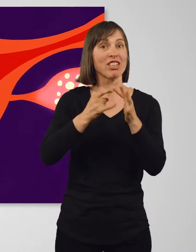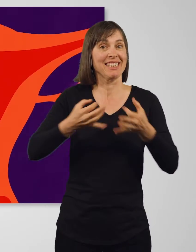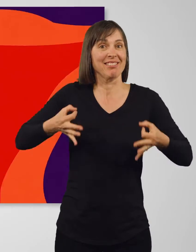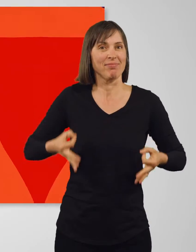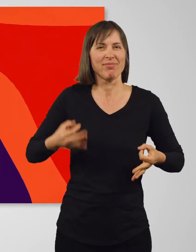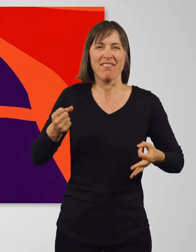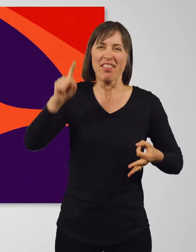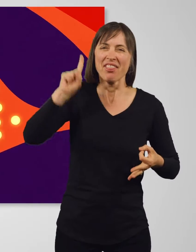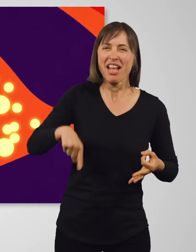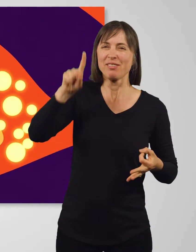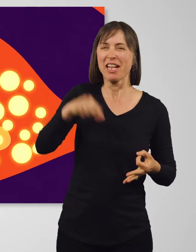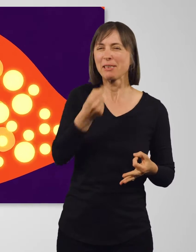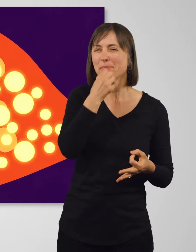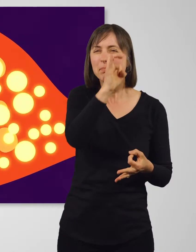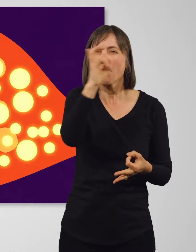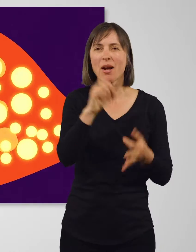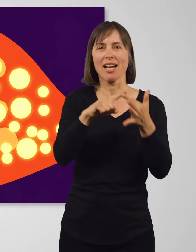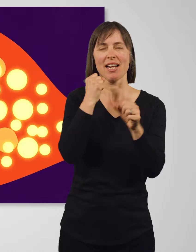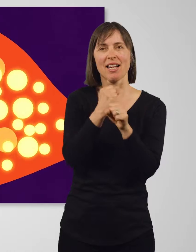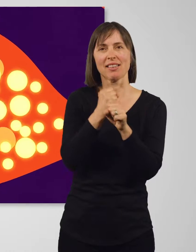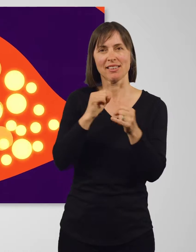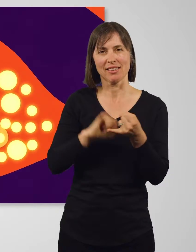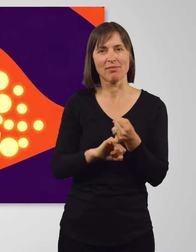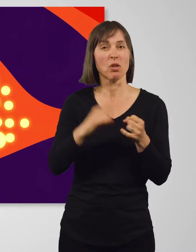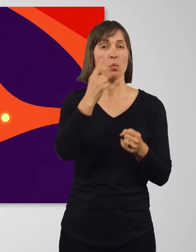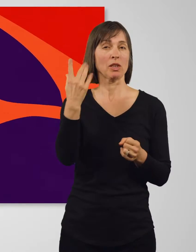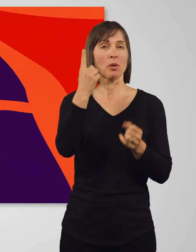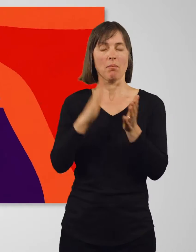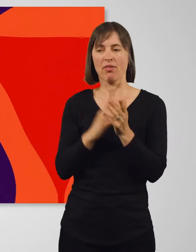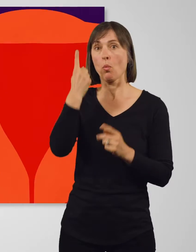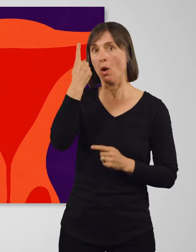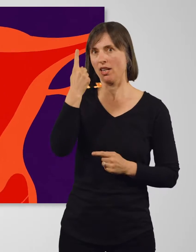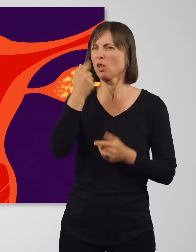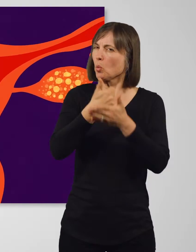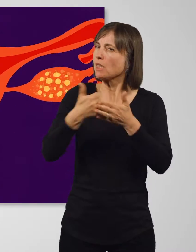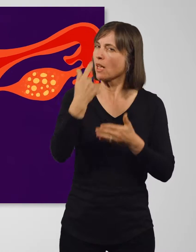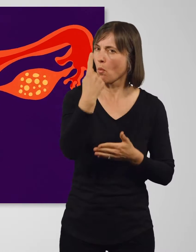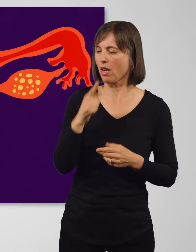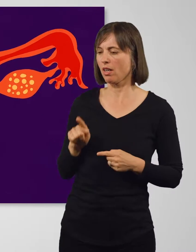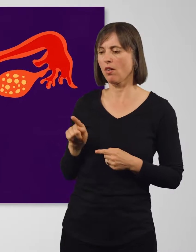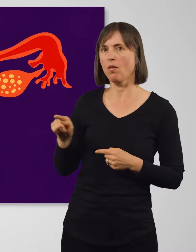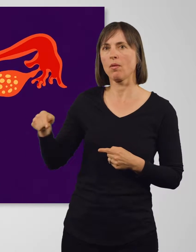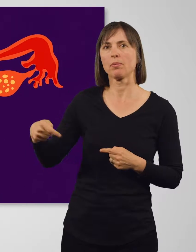The ovaries hold thousands of tiny eggs, but usually only one egg will be released once a month.